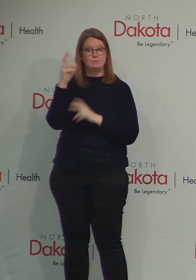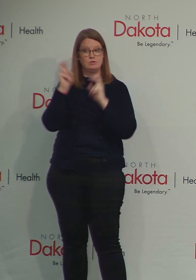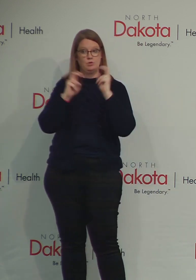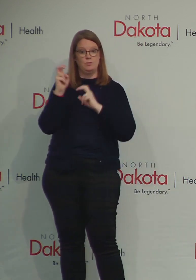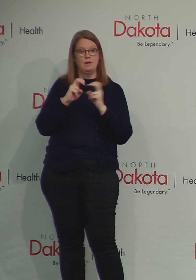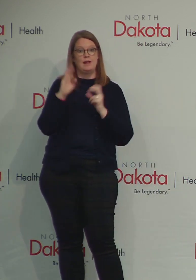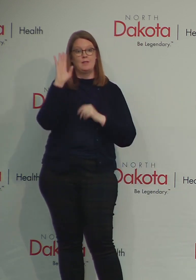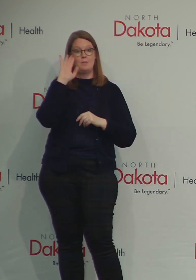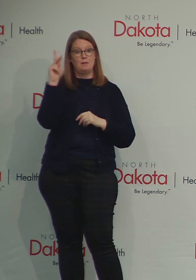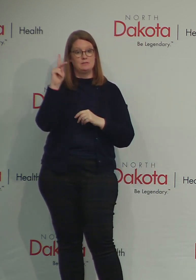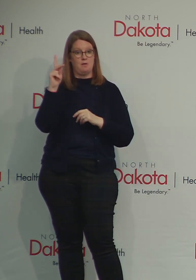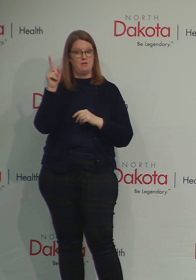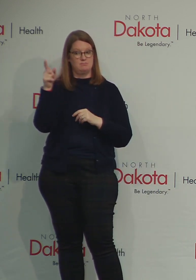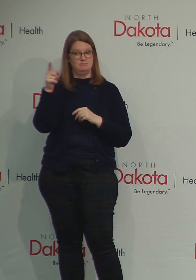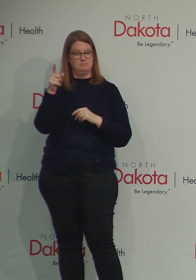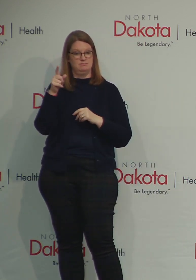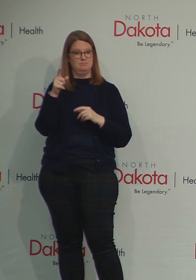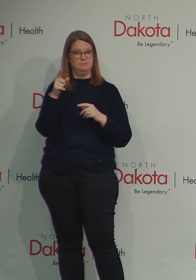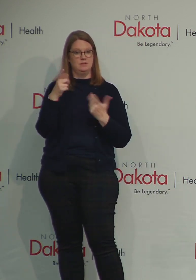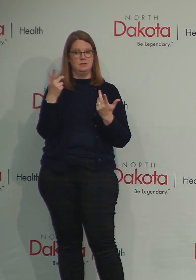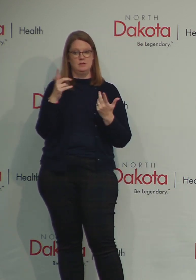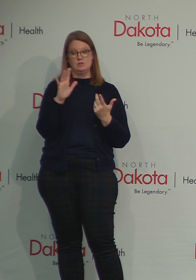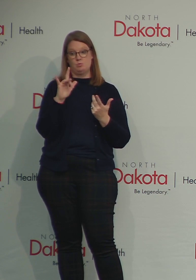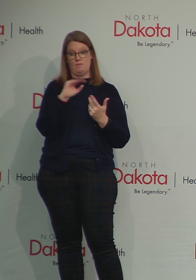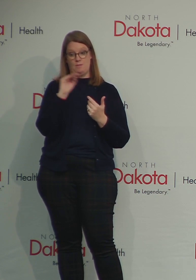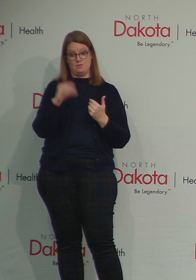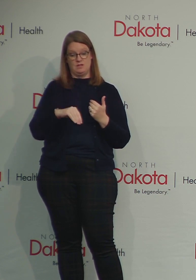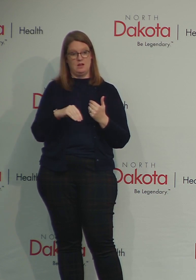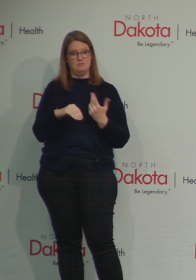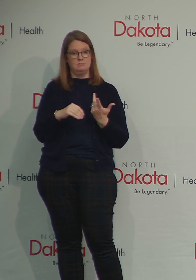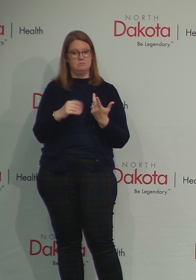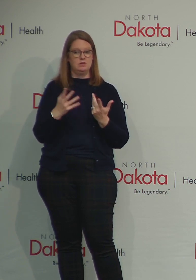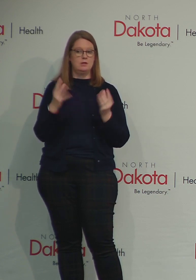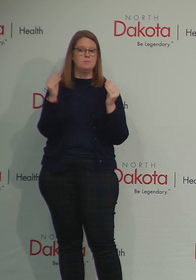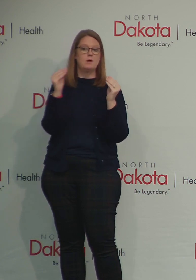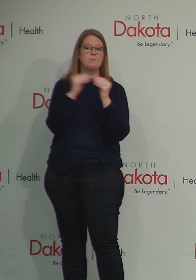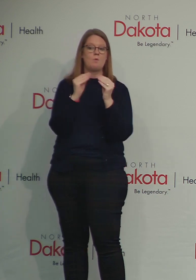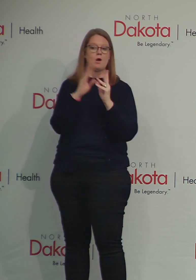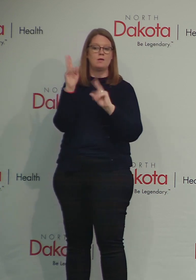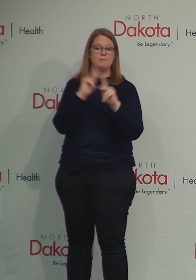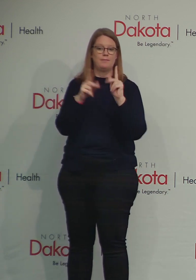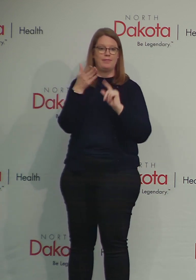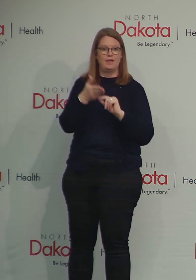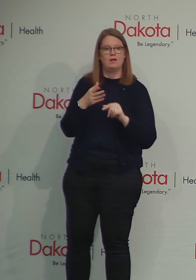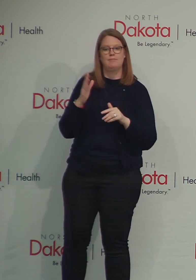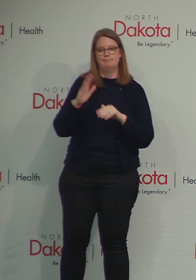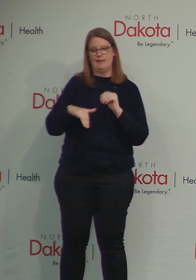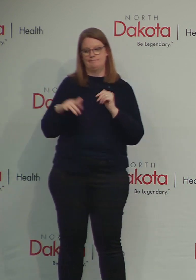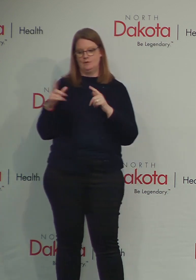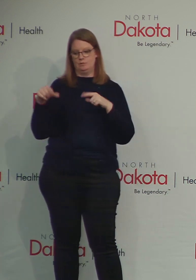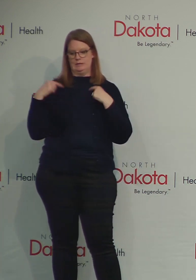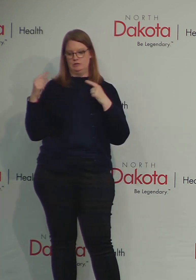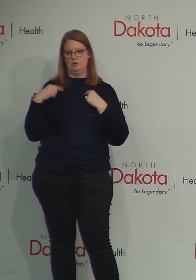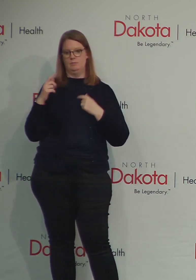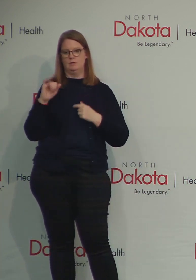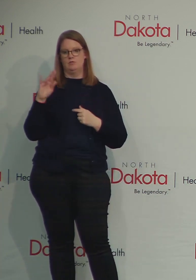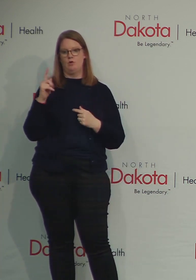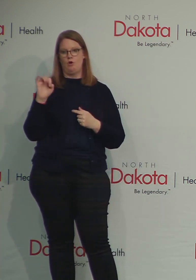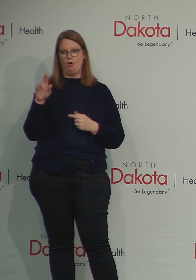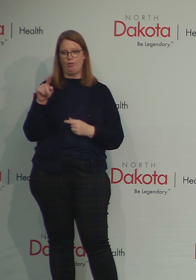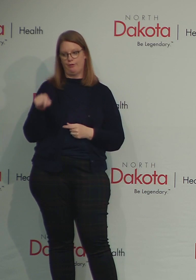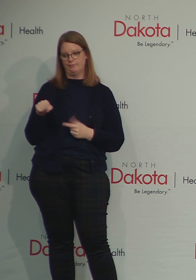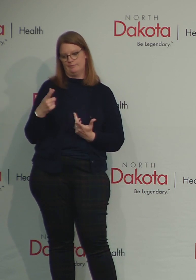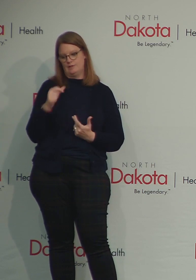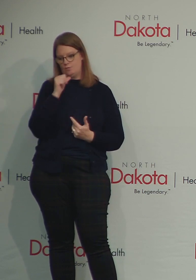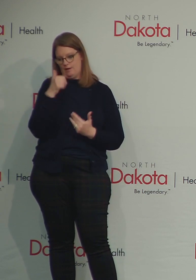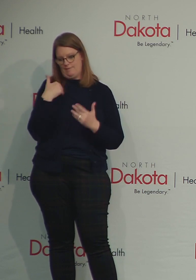at 25%, then that you get more people there than you could in the gym in Arthur, for example, where they no longer hold games. But